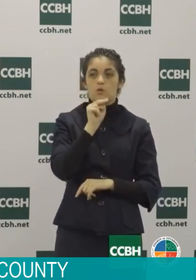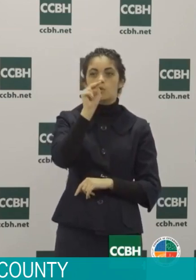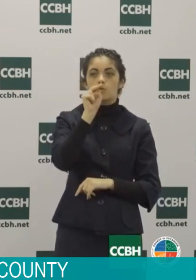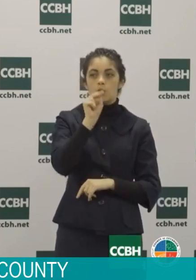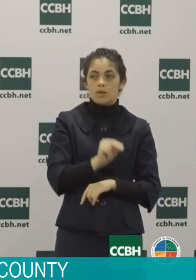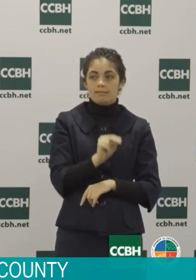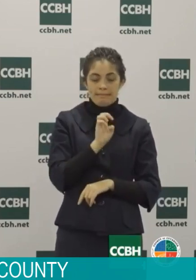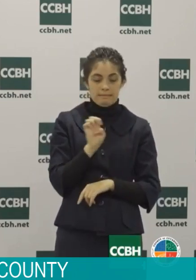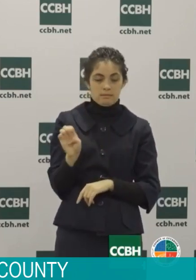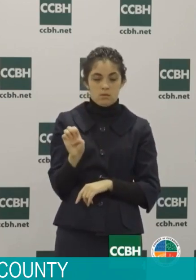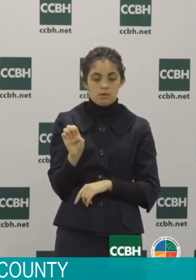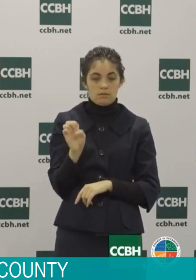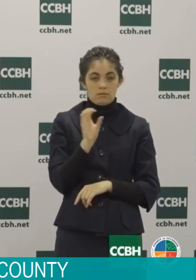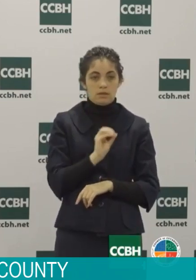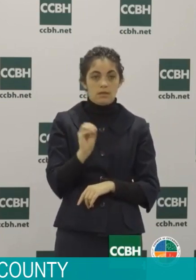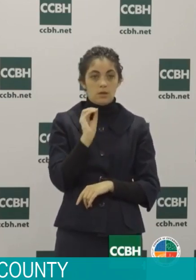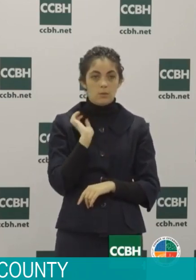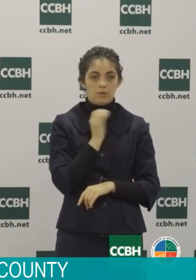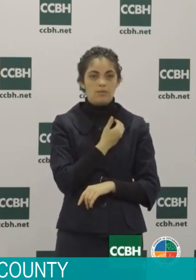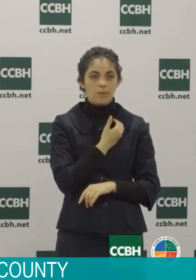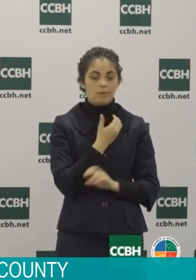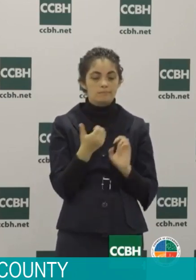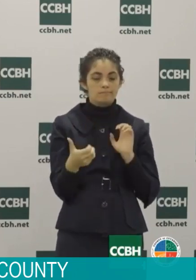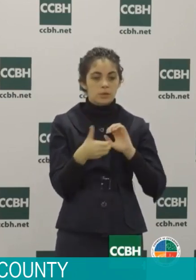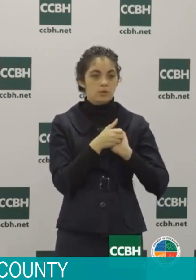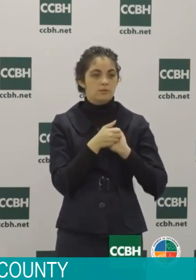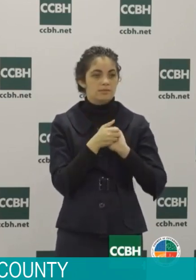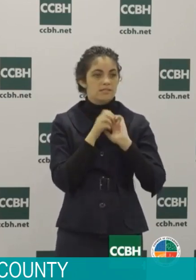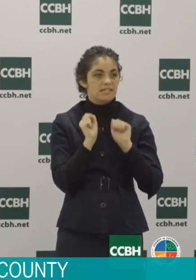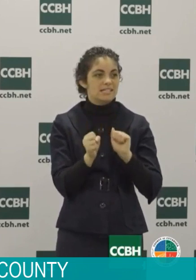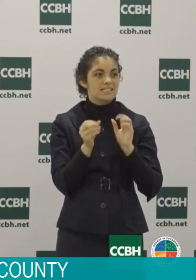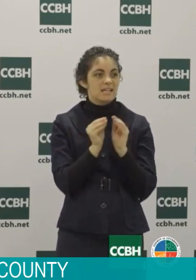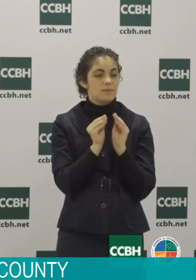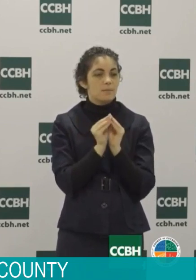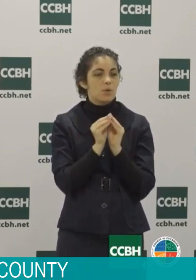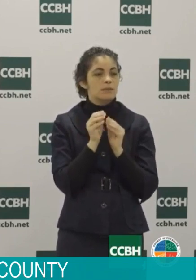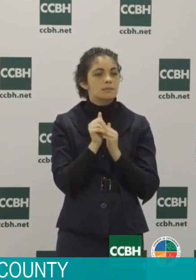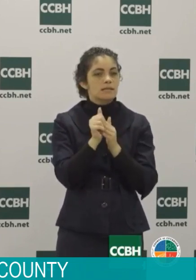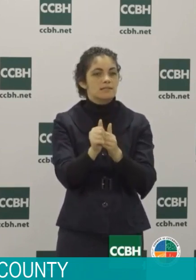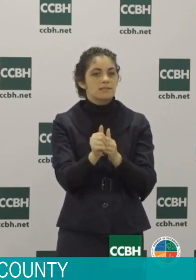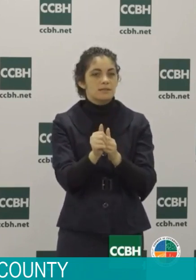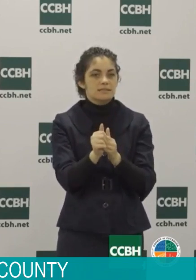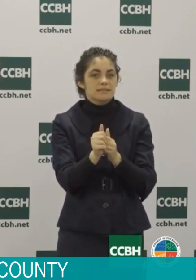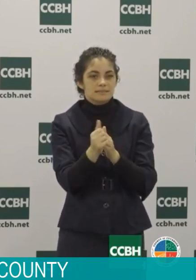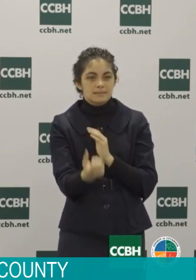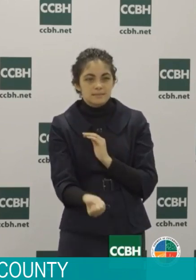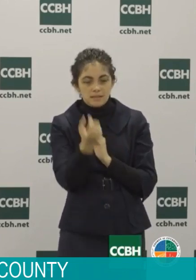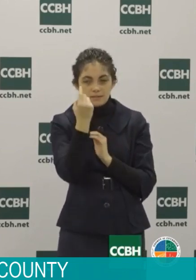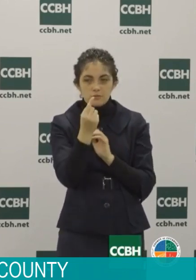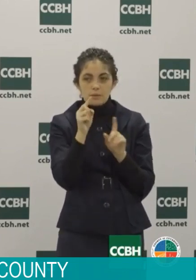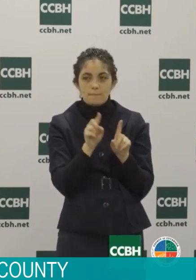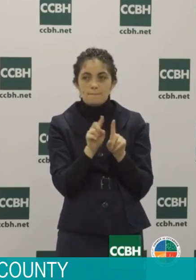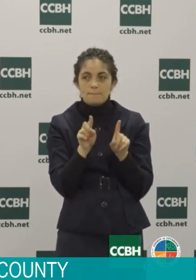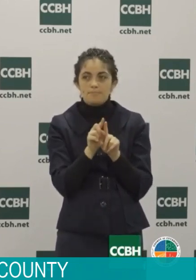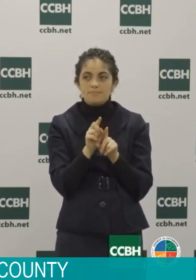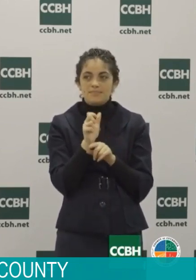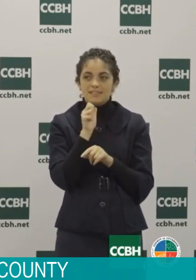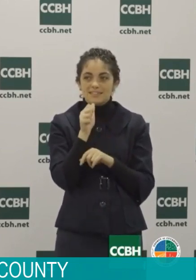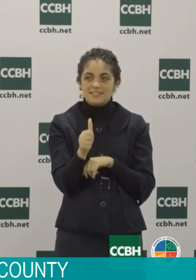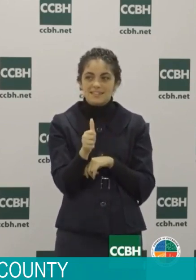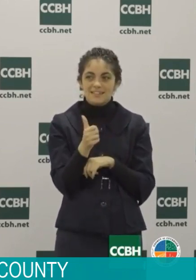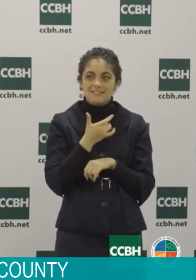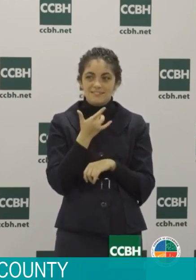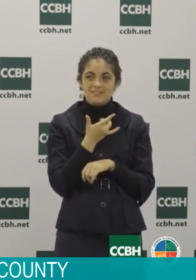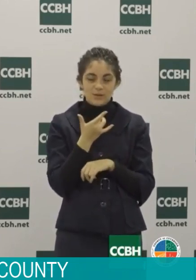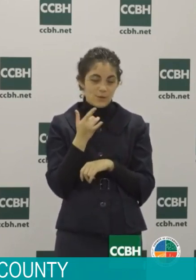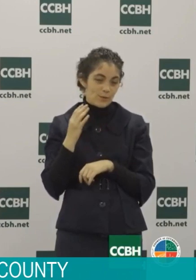region. So I think in concert with our state partners, we can provide further guidance about that, but I would tell people that this is not where you